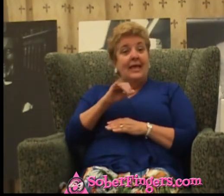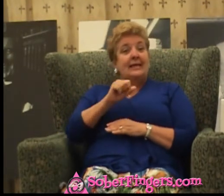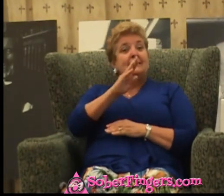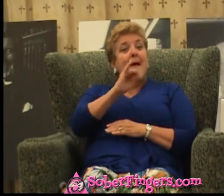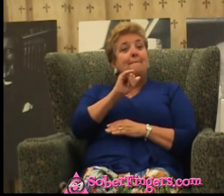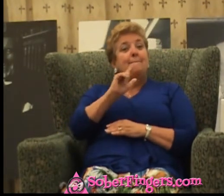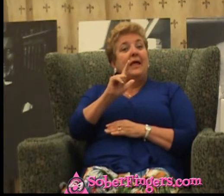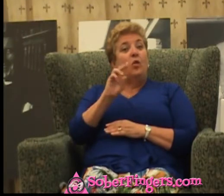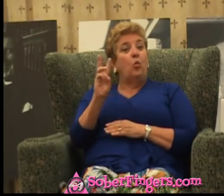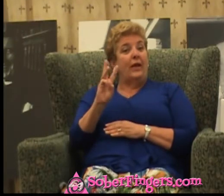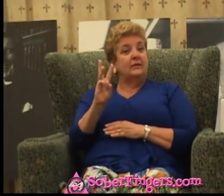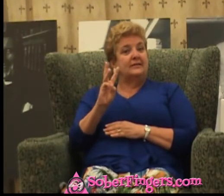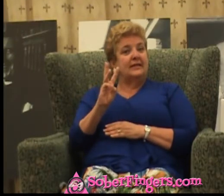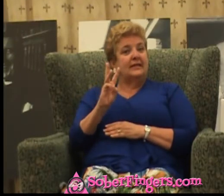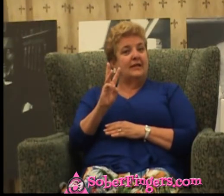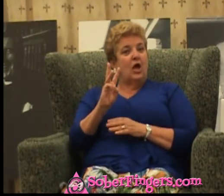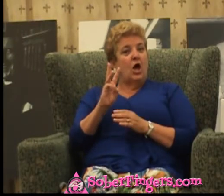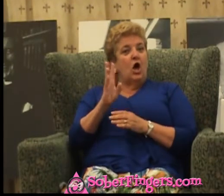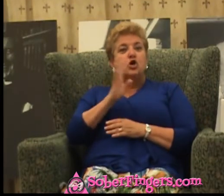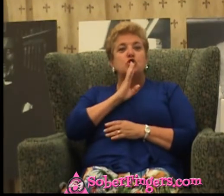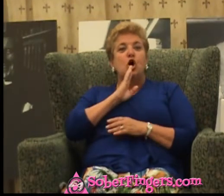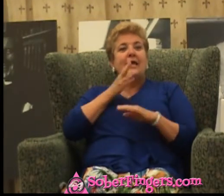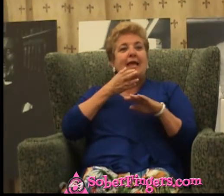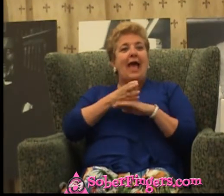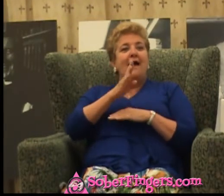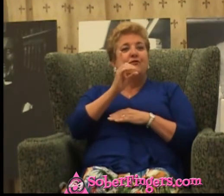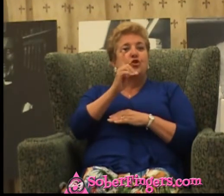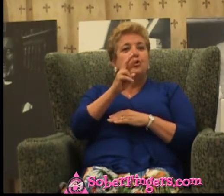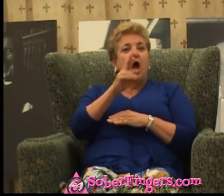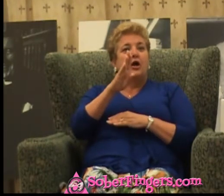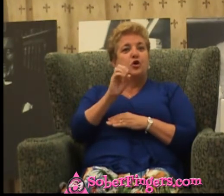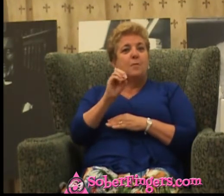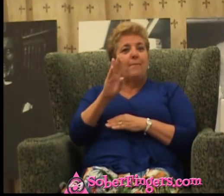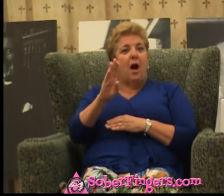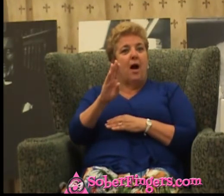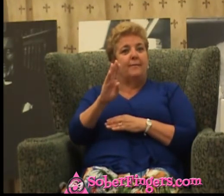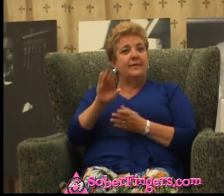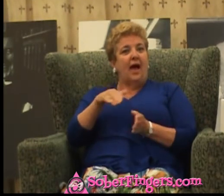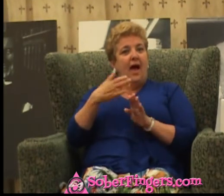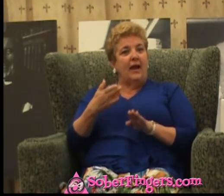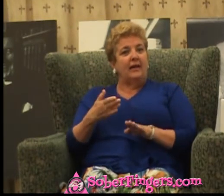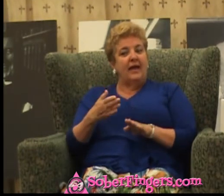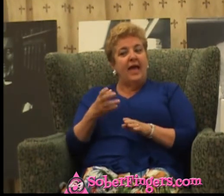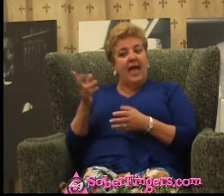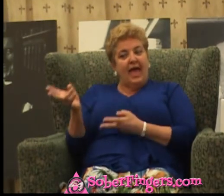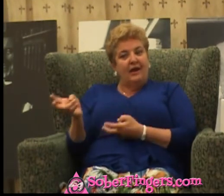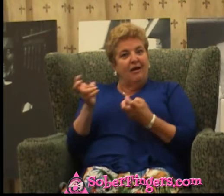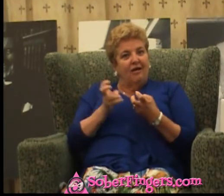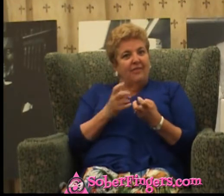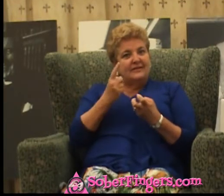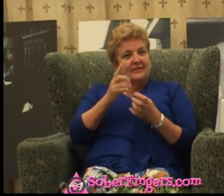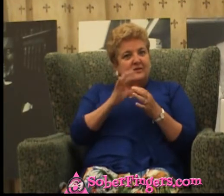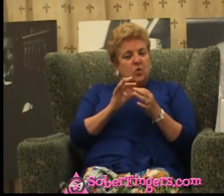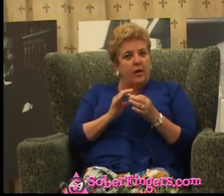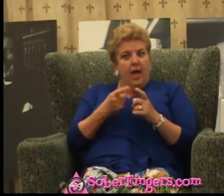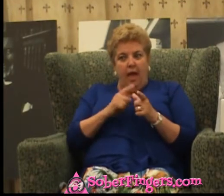talking after Dr. Bob died. And this is a little excerpt from it. And he plays it right there in the